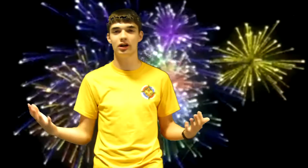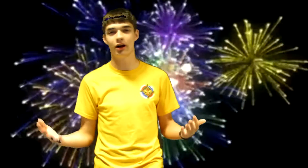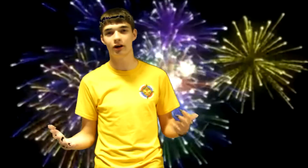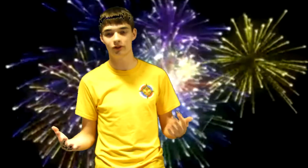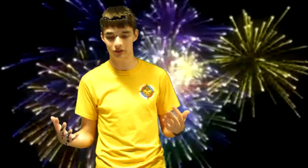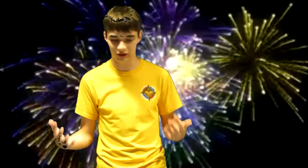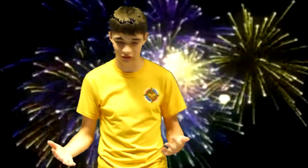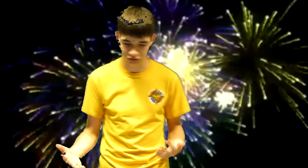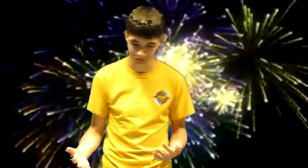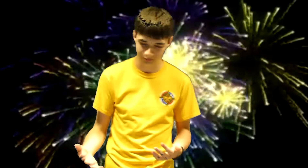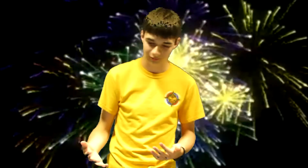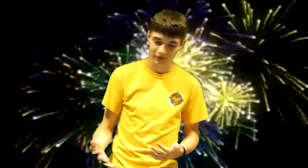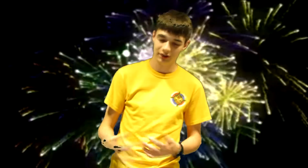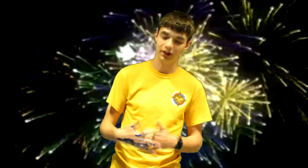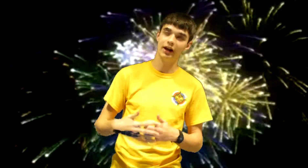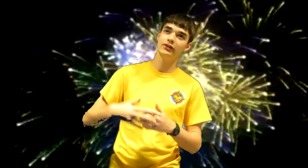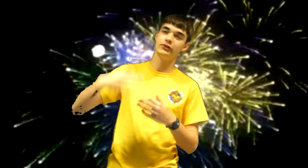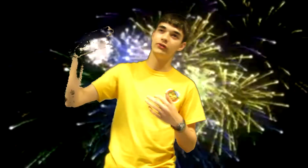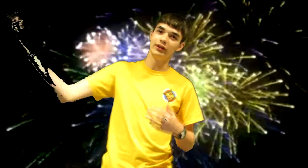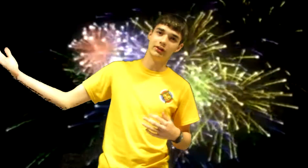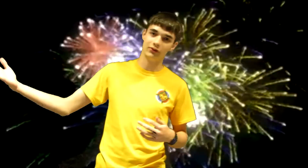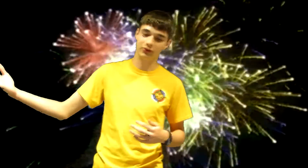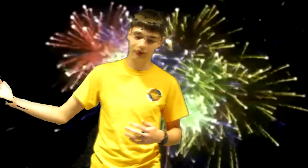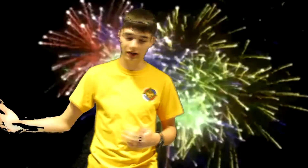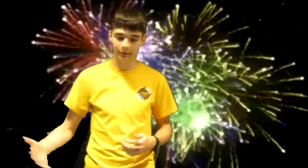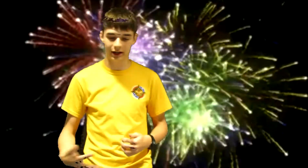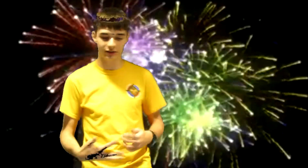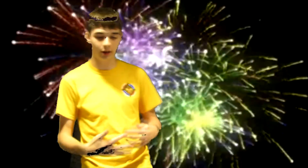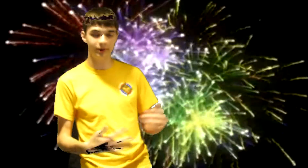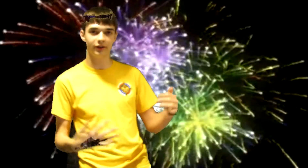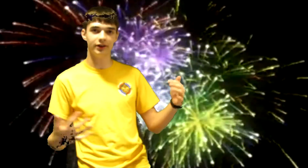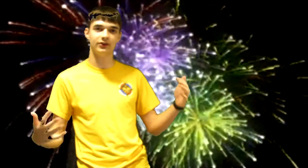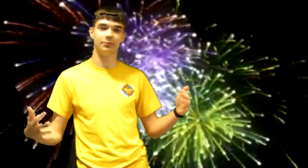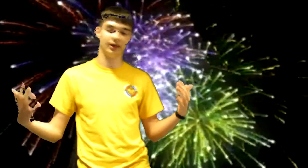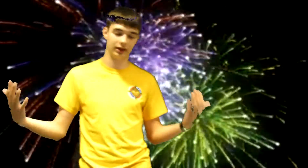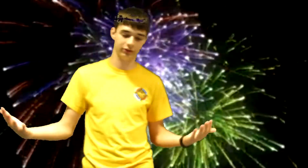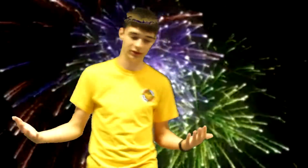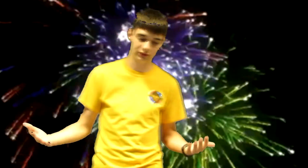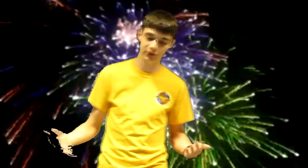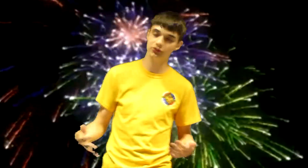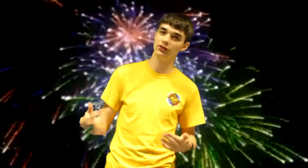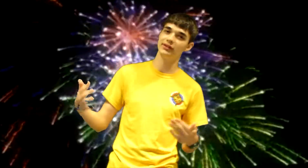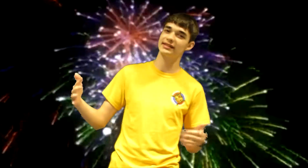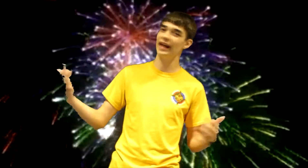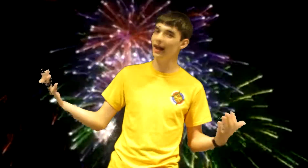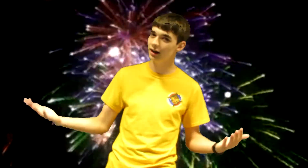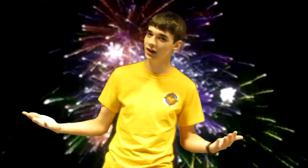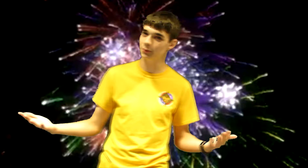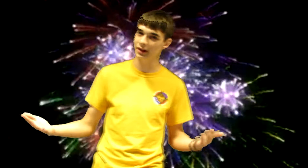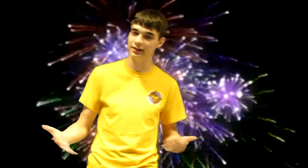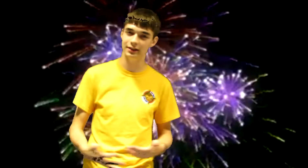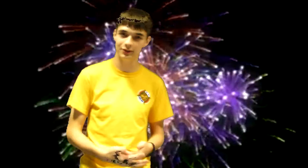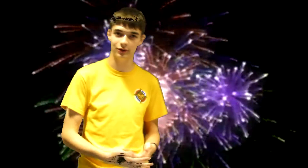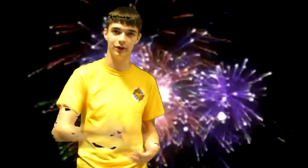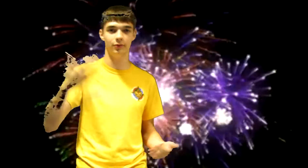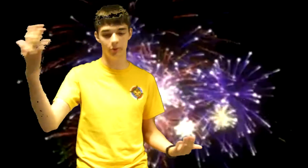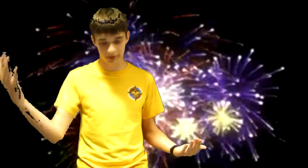and oxidization. The light you see is created by atomic release and molecular release. Each of these is catalyzed by the heat created from the